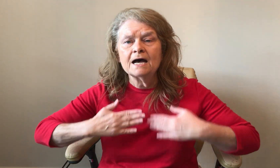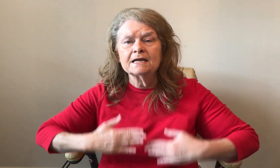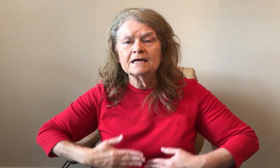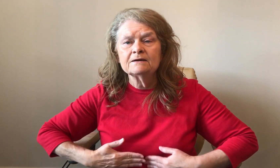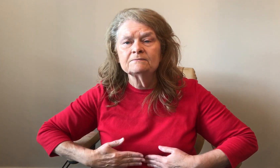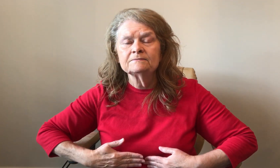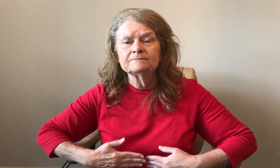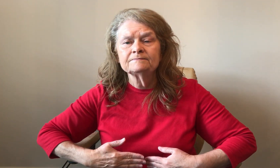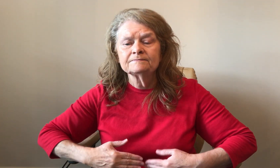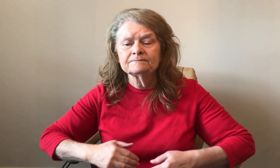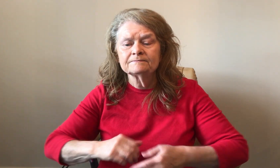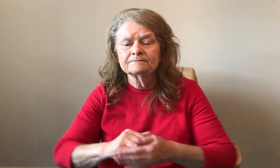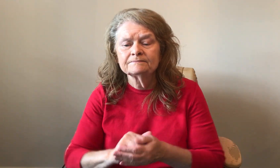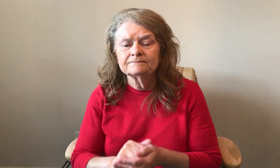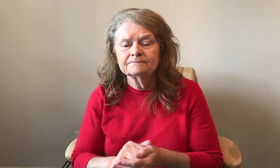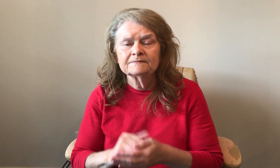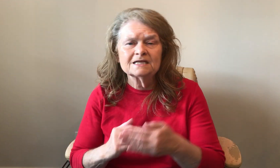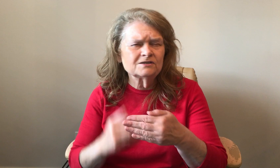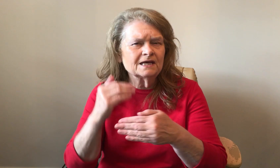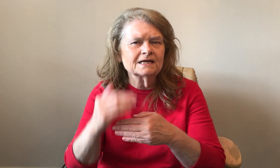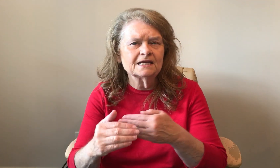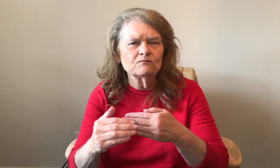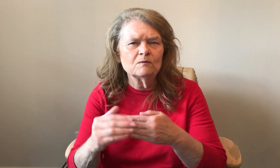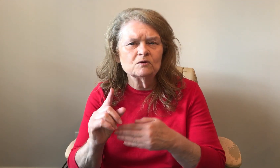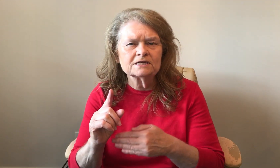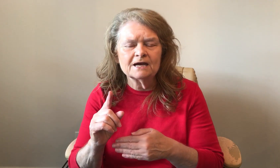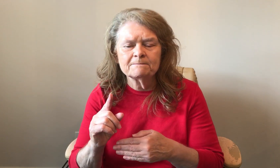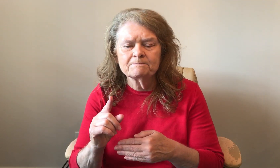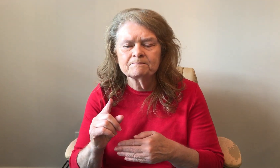body. Let's do that again, one more time.